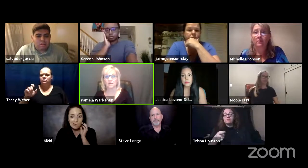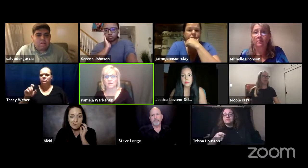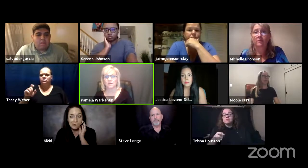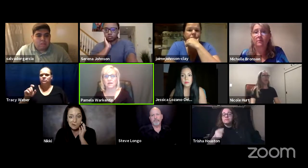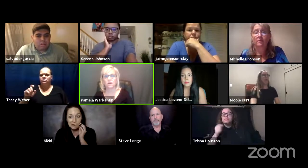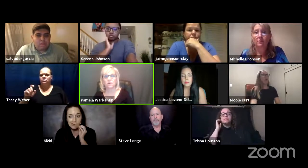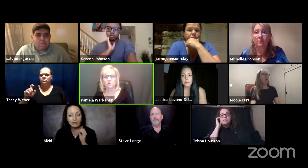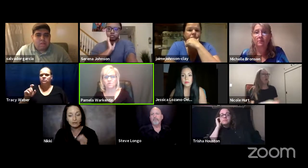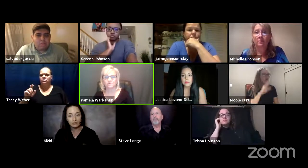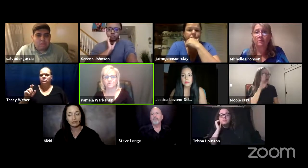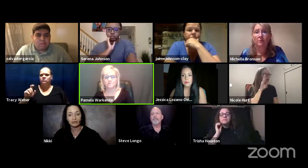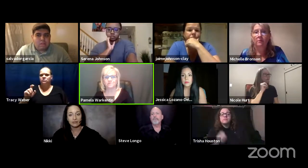Nicole?